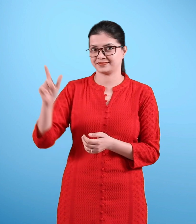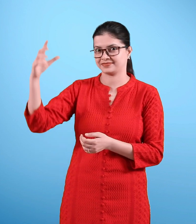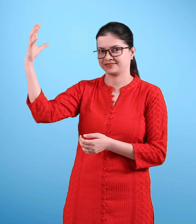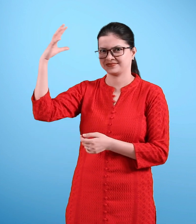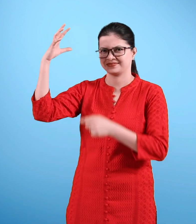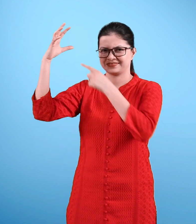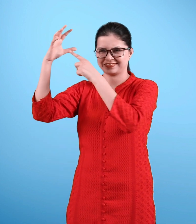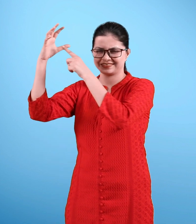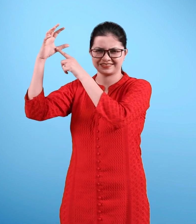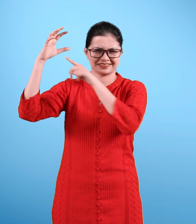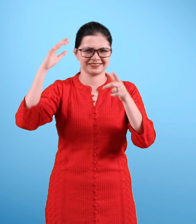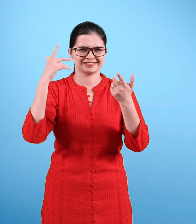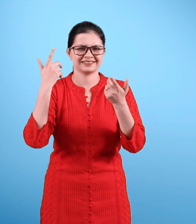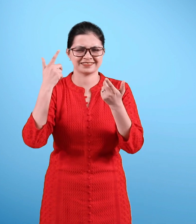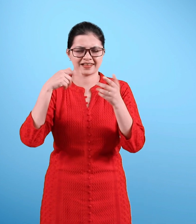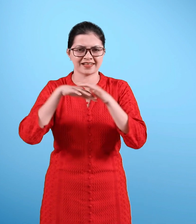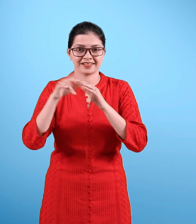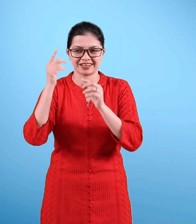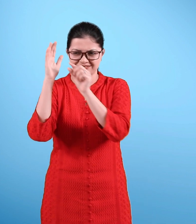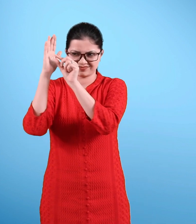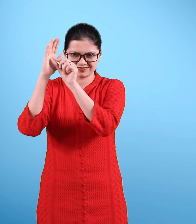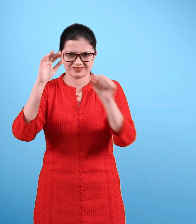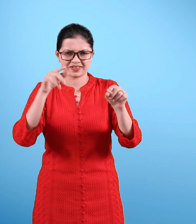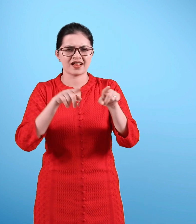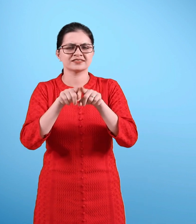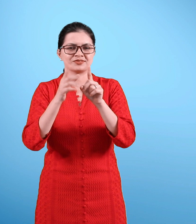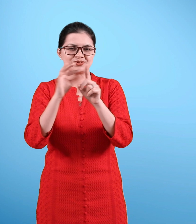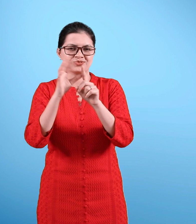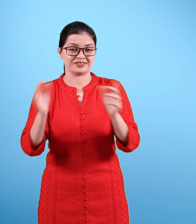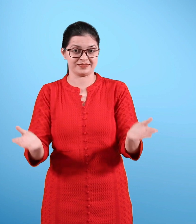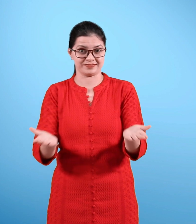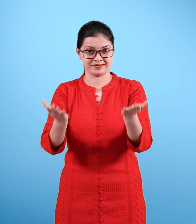Let us now image the sun with our pinhole camera.